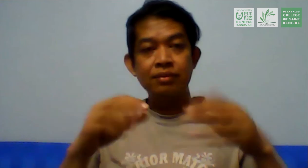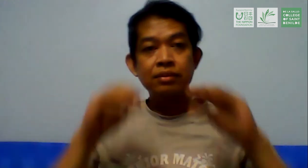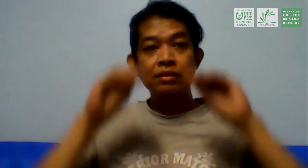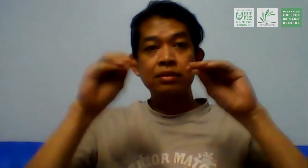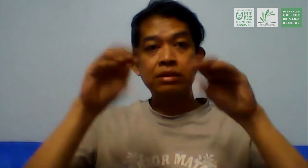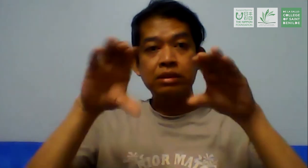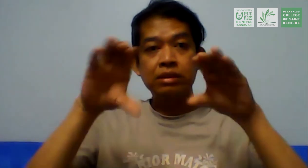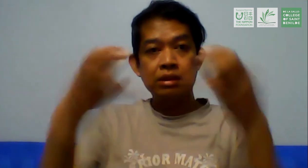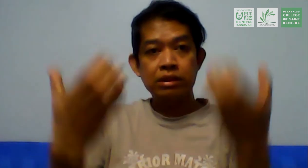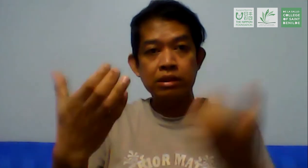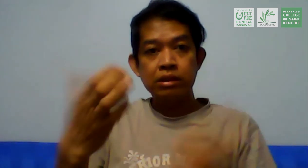my schedule